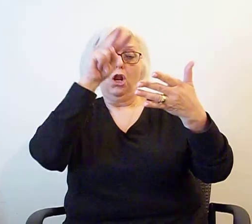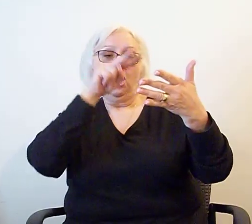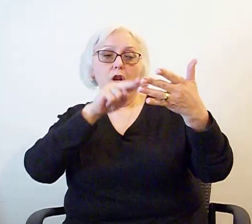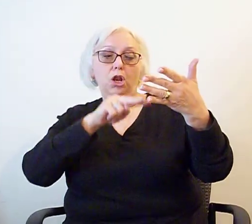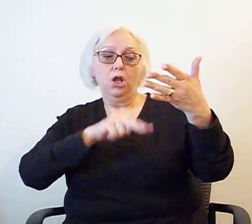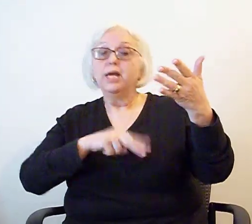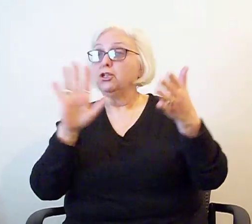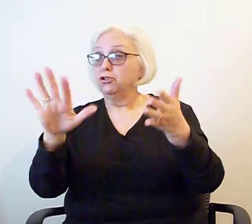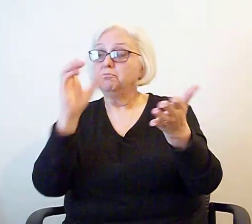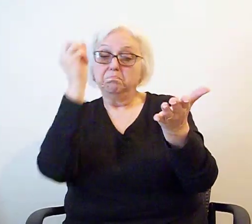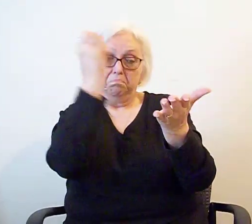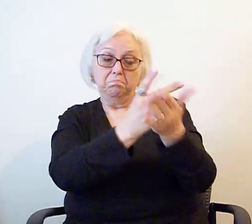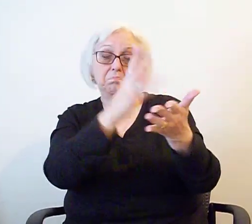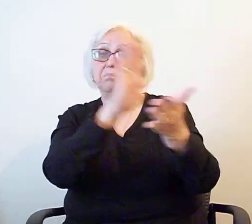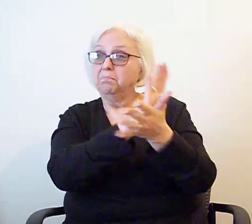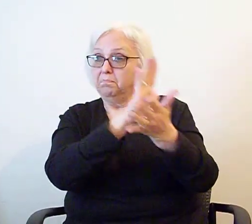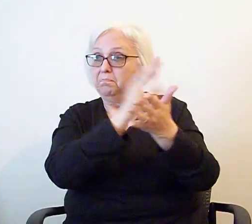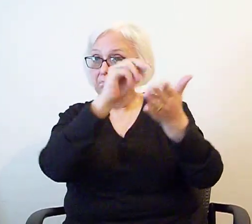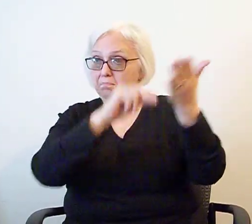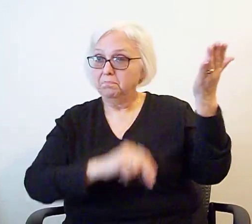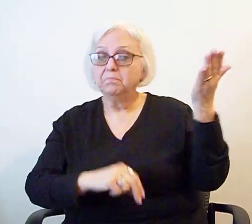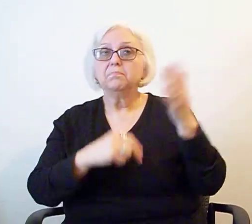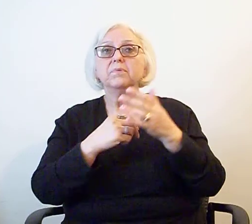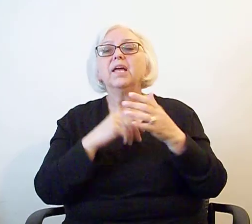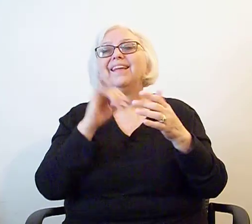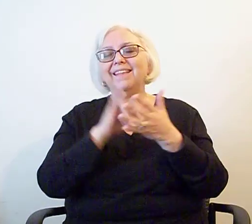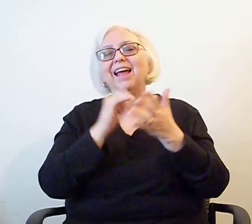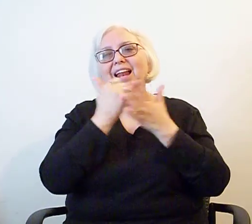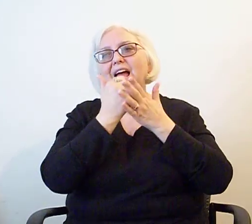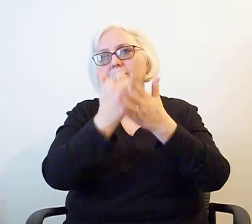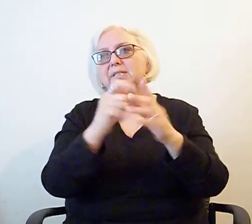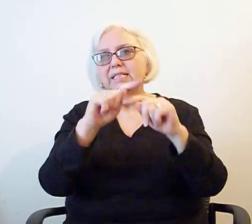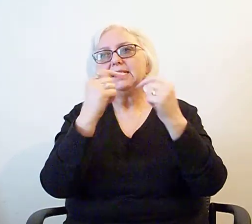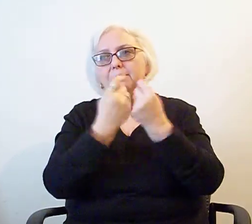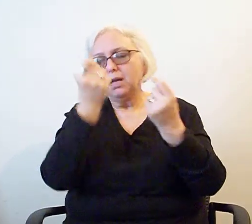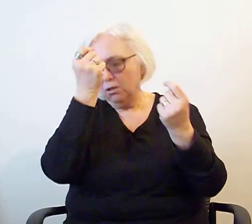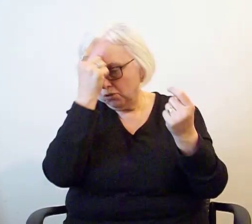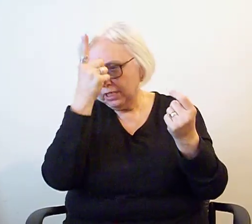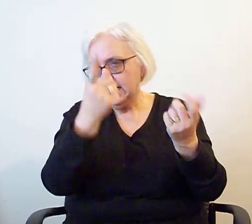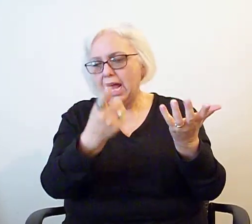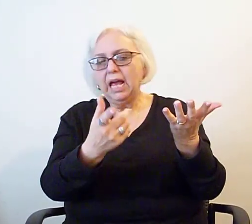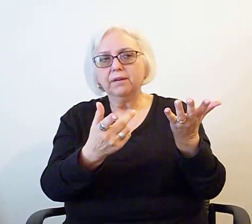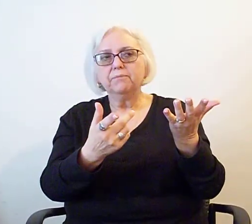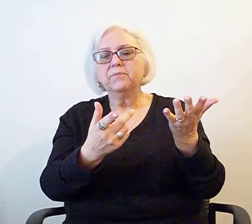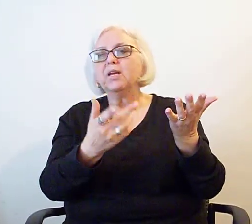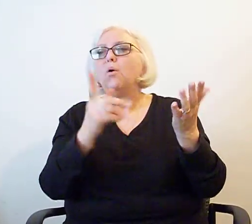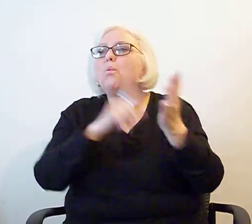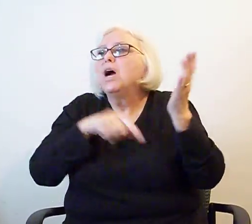which helps the team understand the things you need help with.